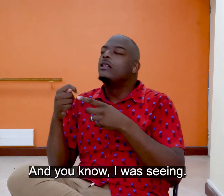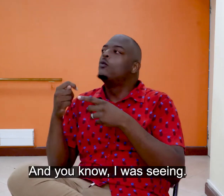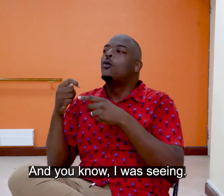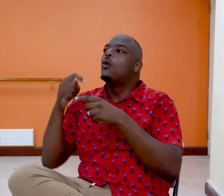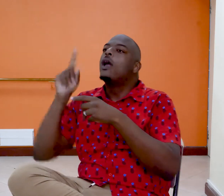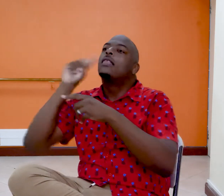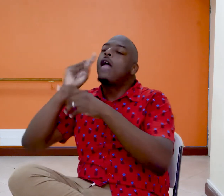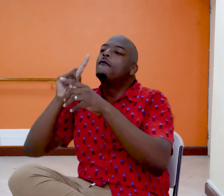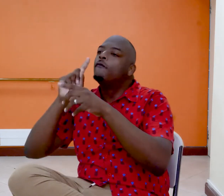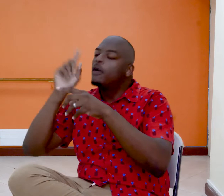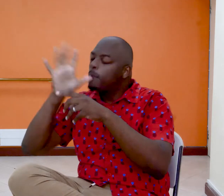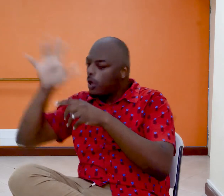seeing,